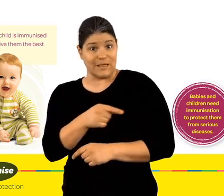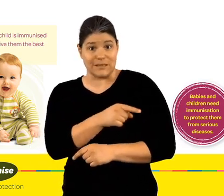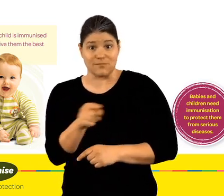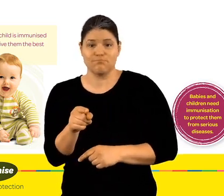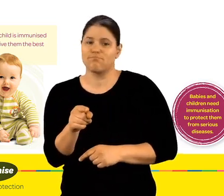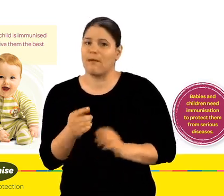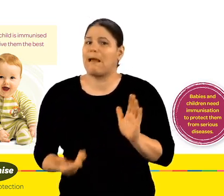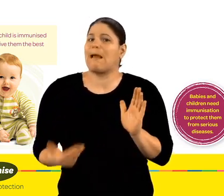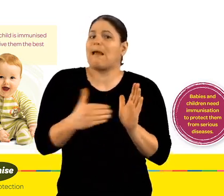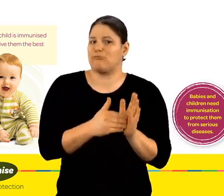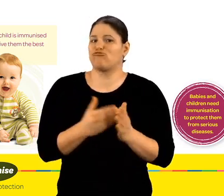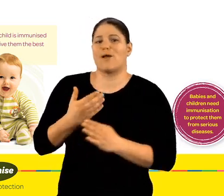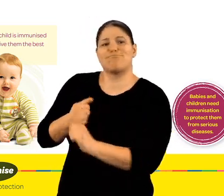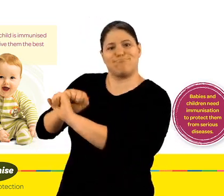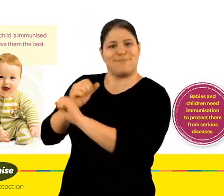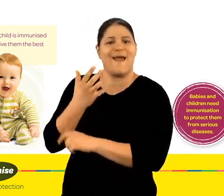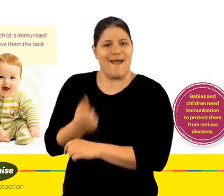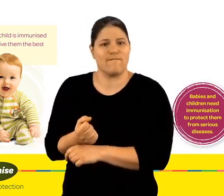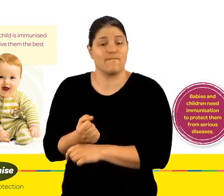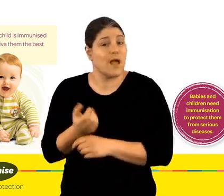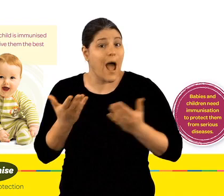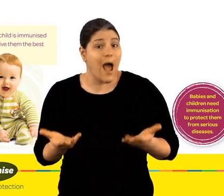Breastfed babies get additional antibodies from their mother's milk.